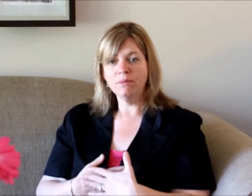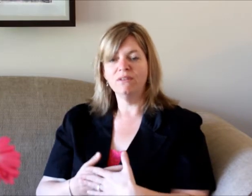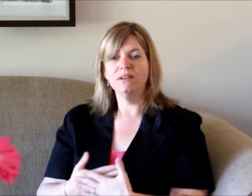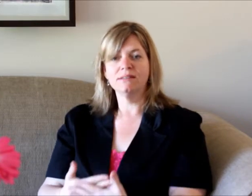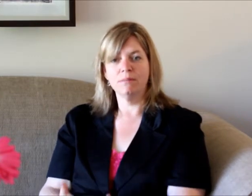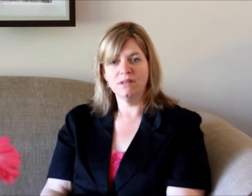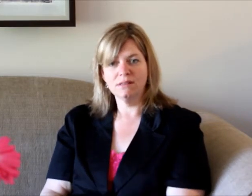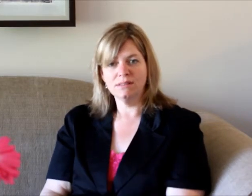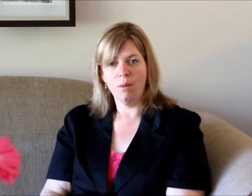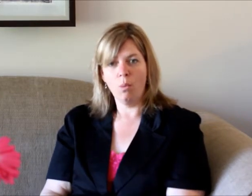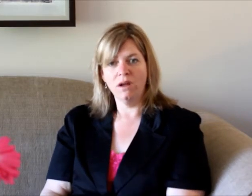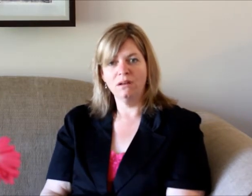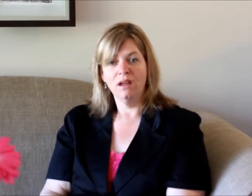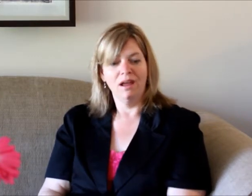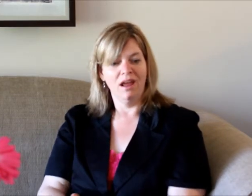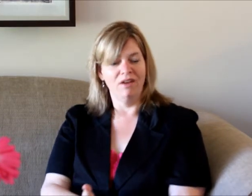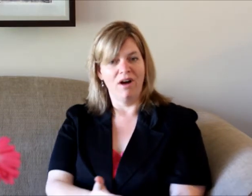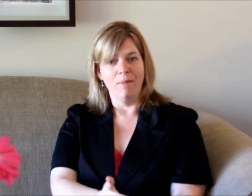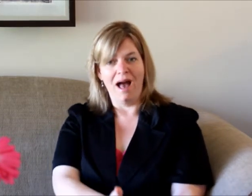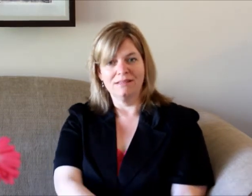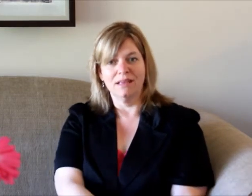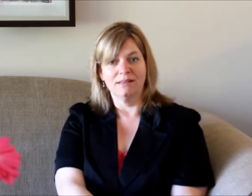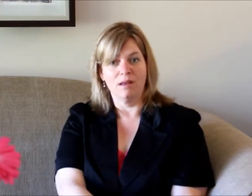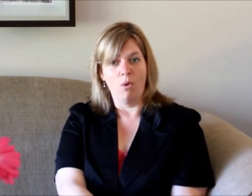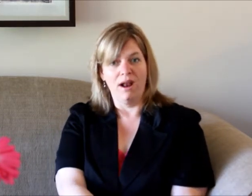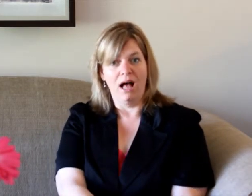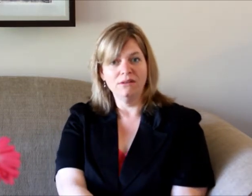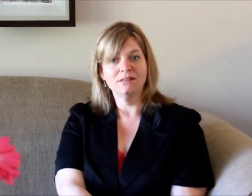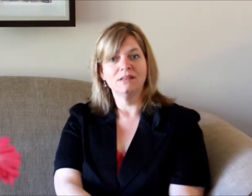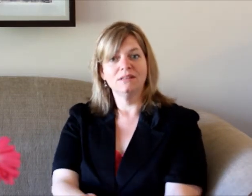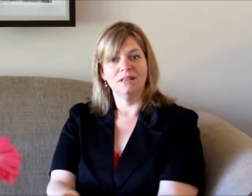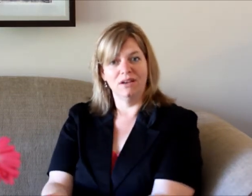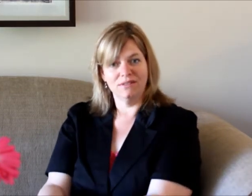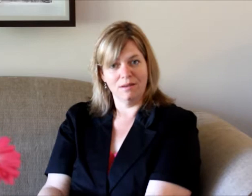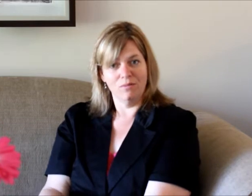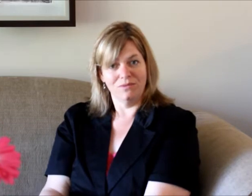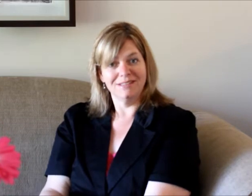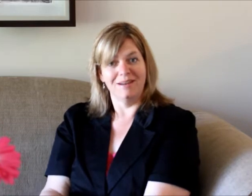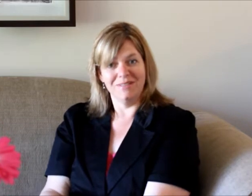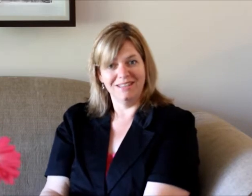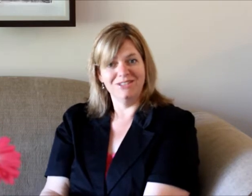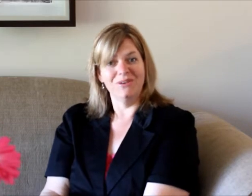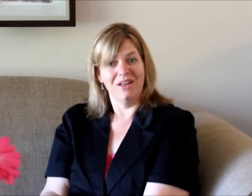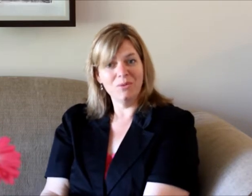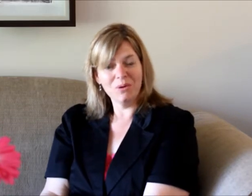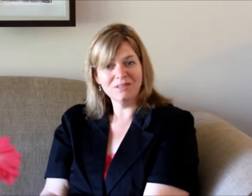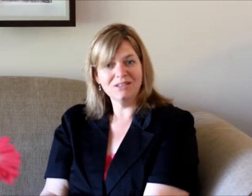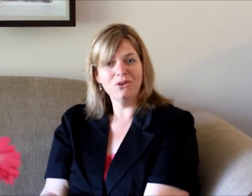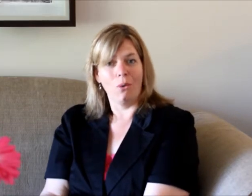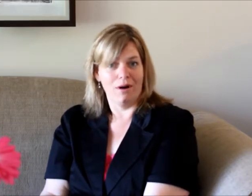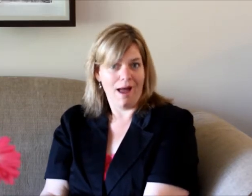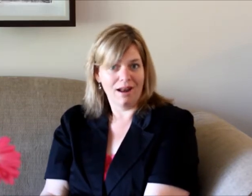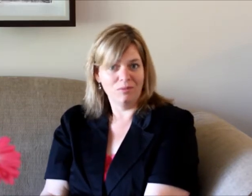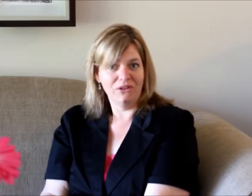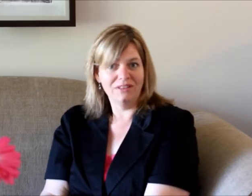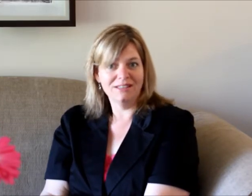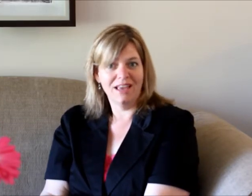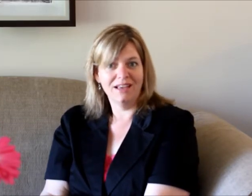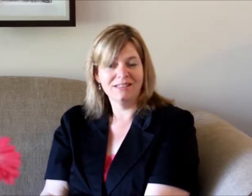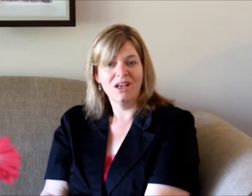giving something to someone, if I'm asking someone else to give something to another person or an animal in this case,